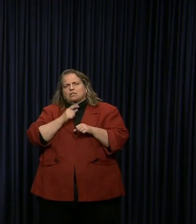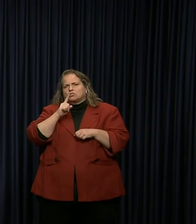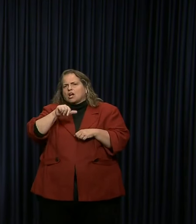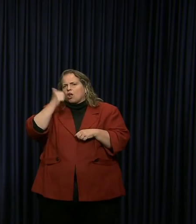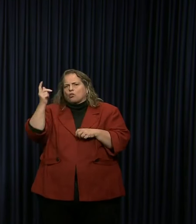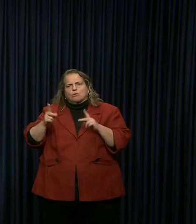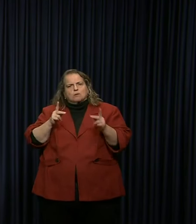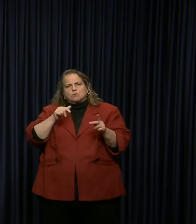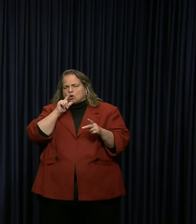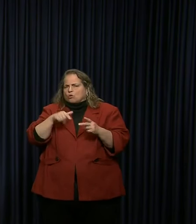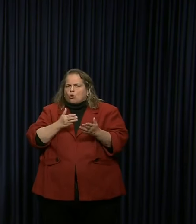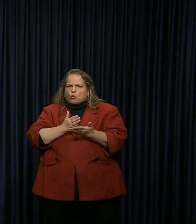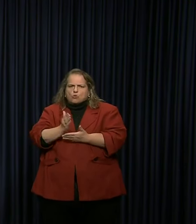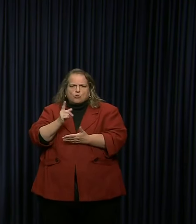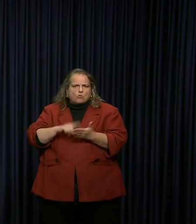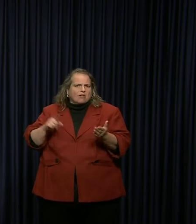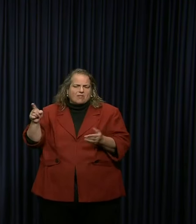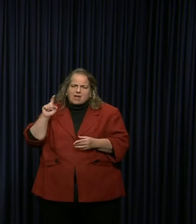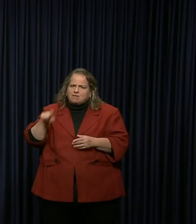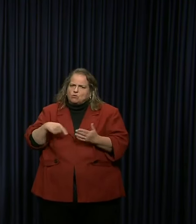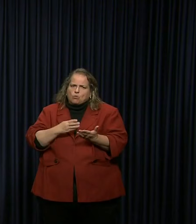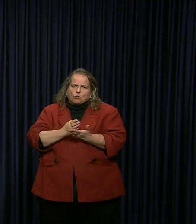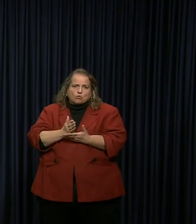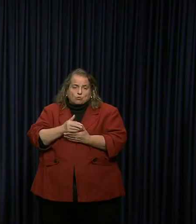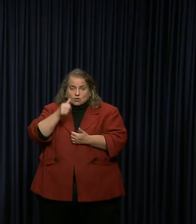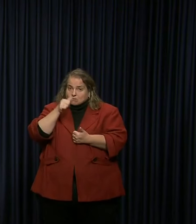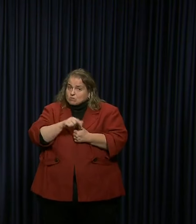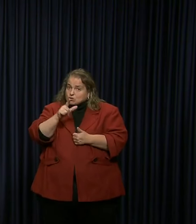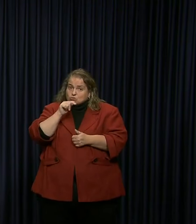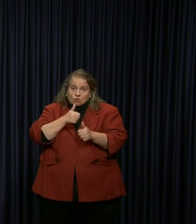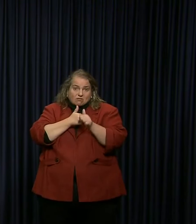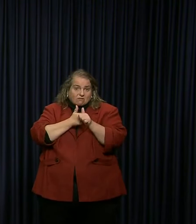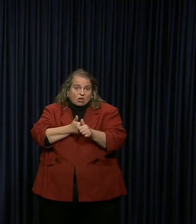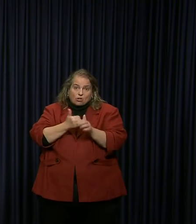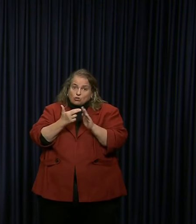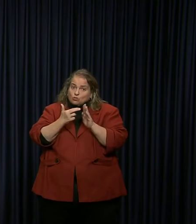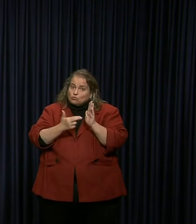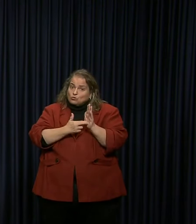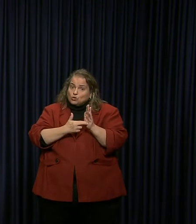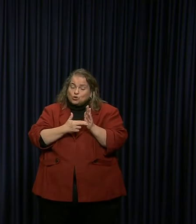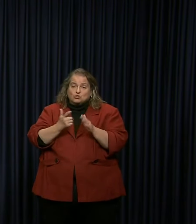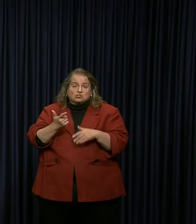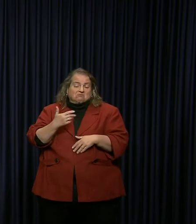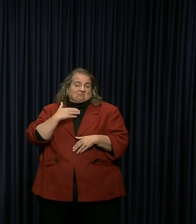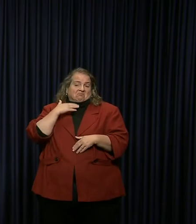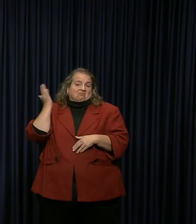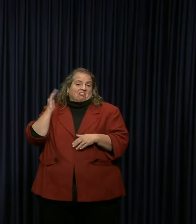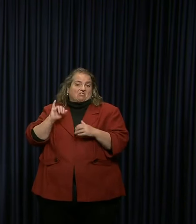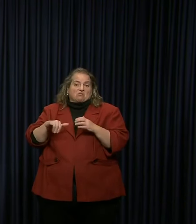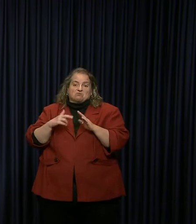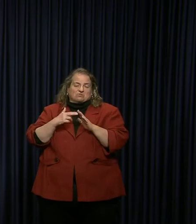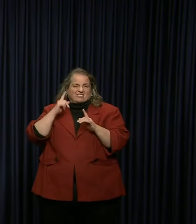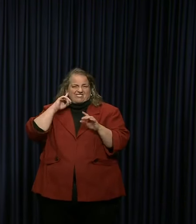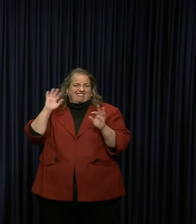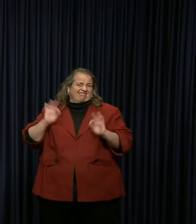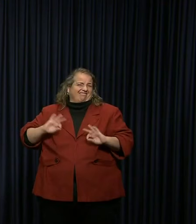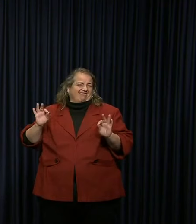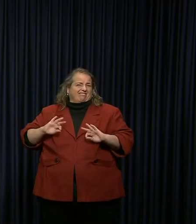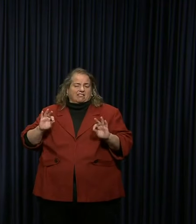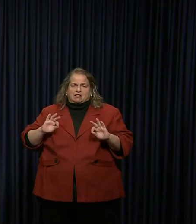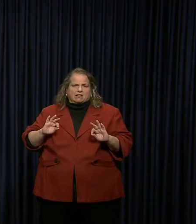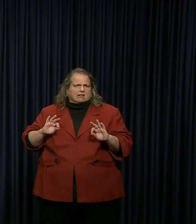through what they are going through. Remember, when we don't follow the rules and guidelines, when we flaunt them for whatever reason, people